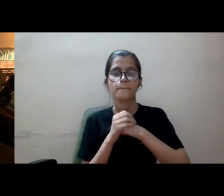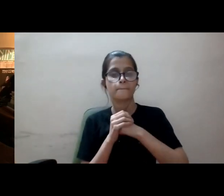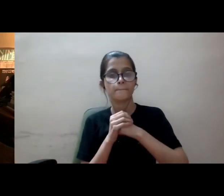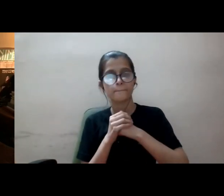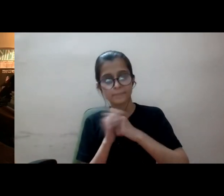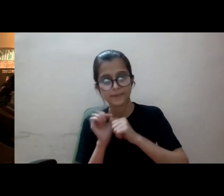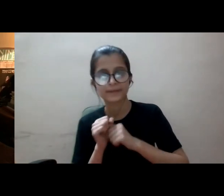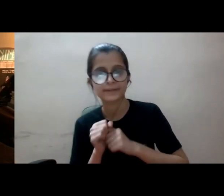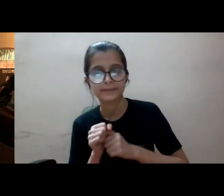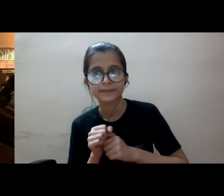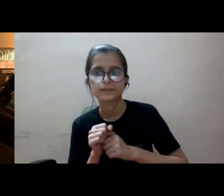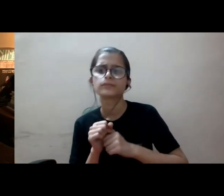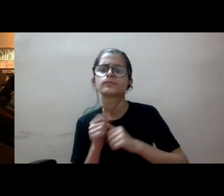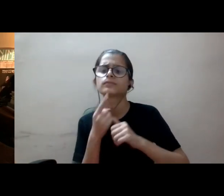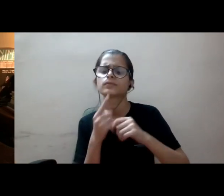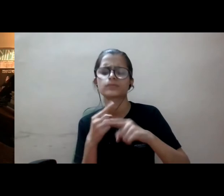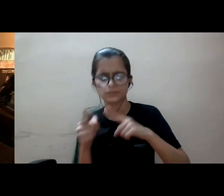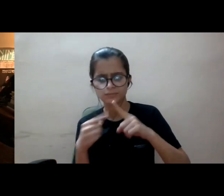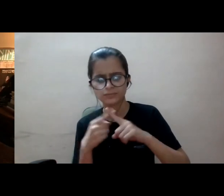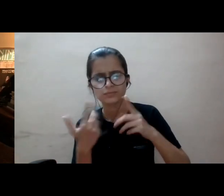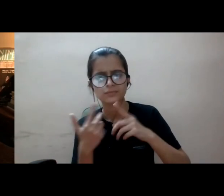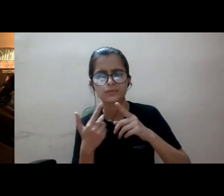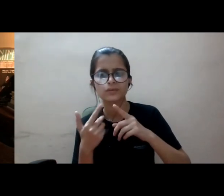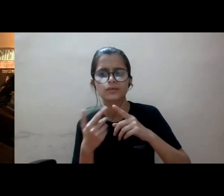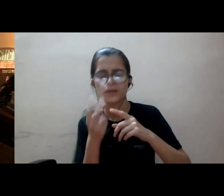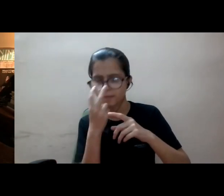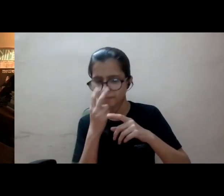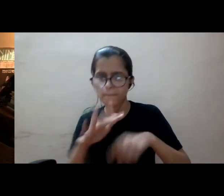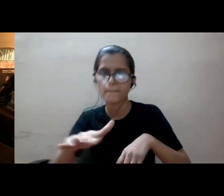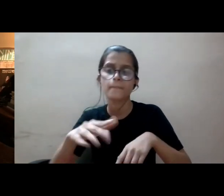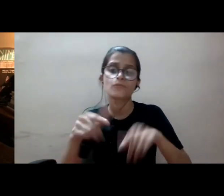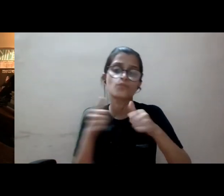Yeah. But what about the blind falling into a similar trap of being,